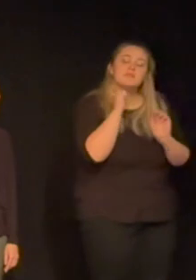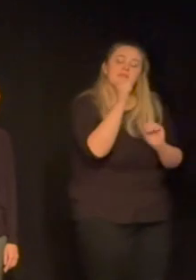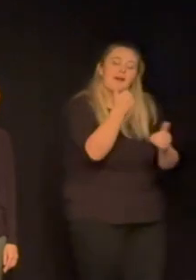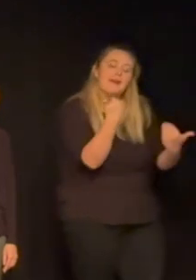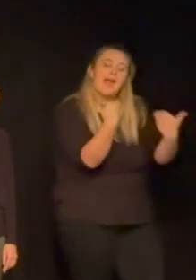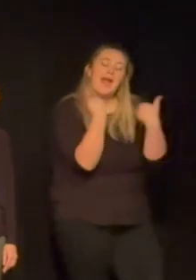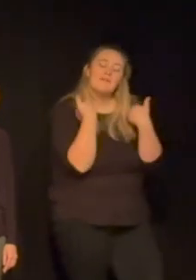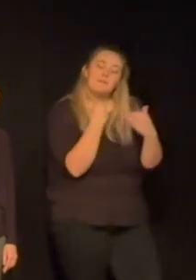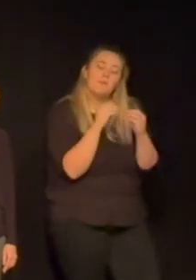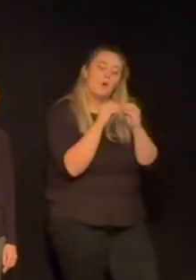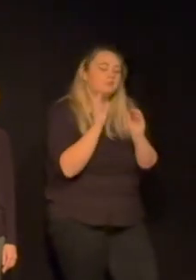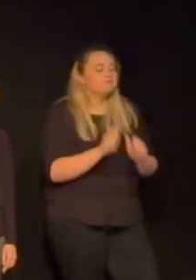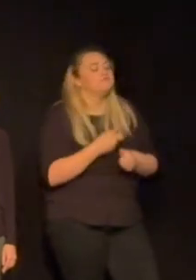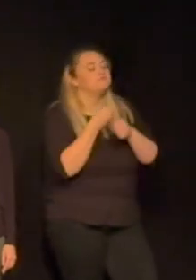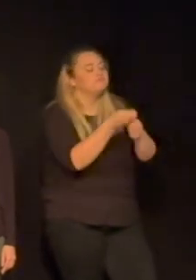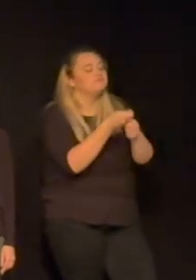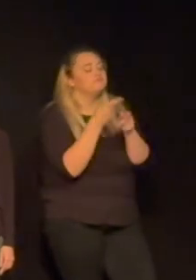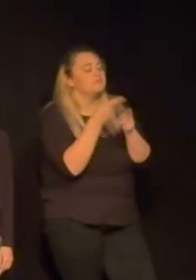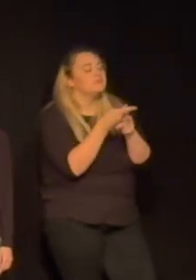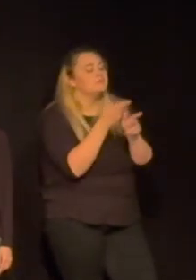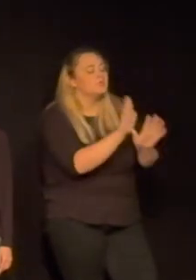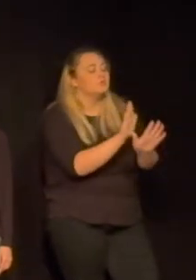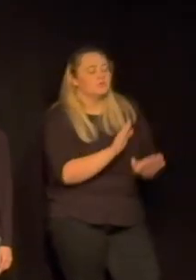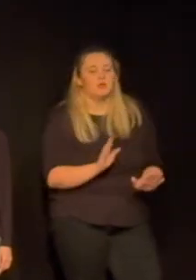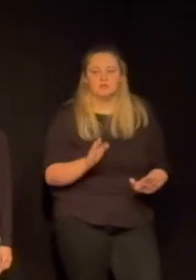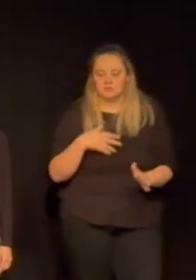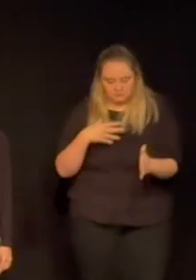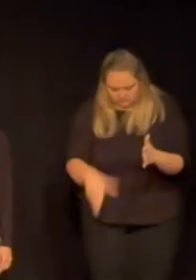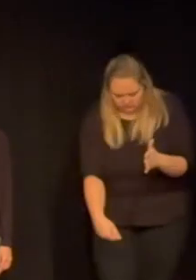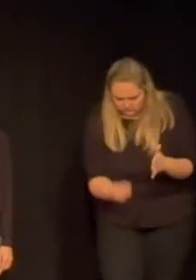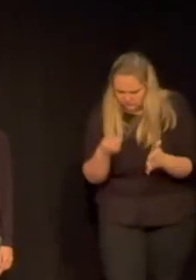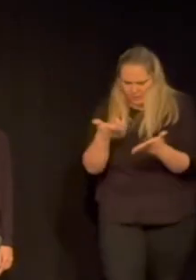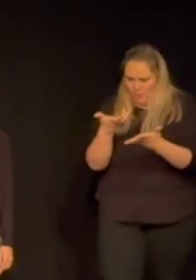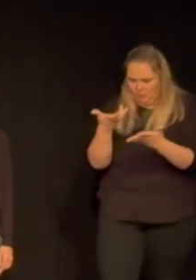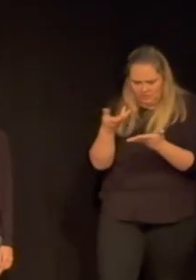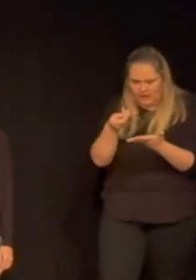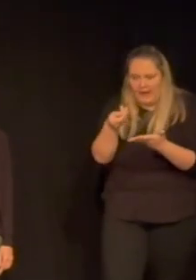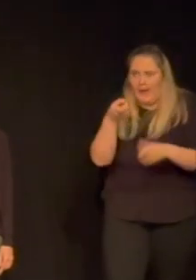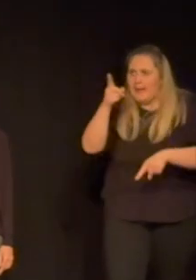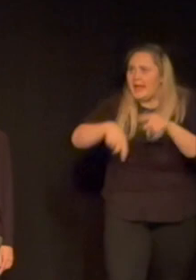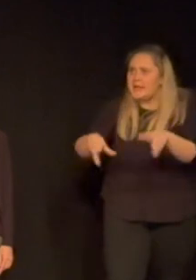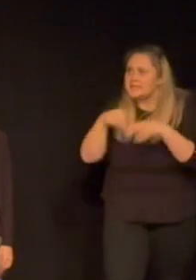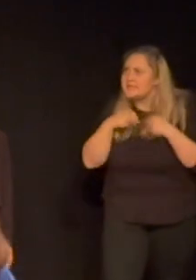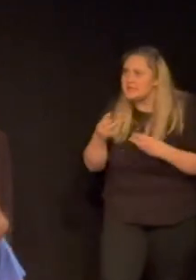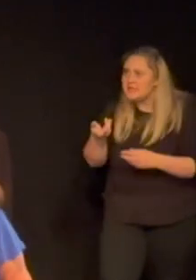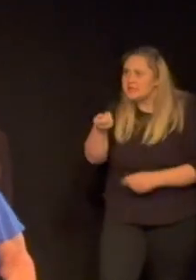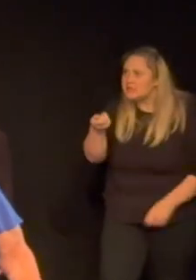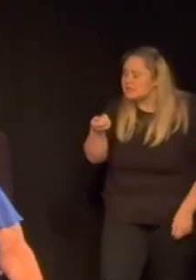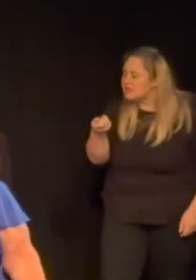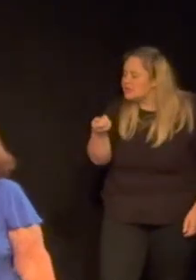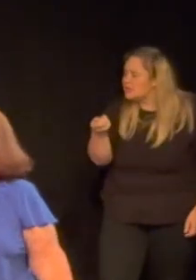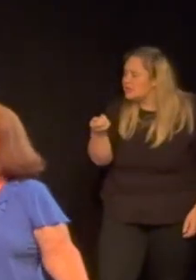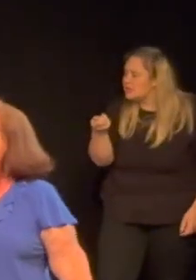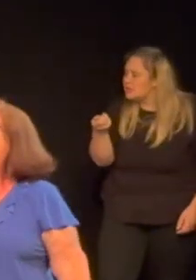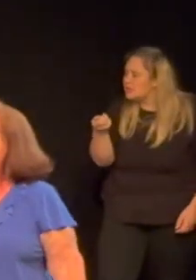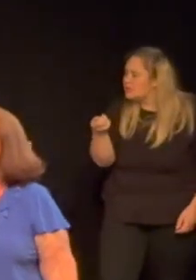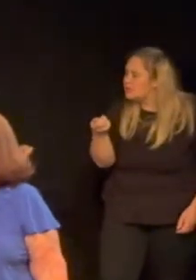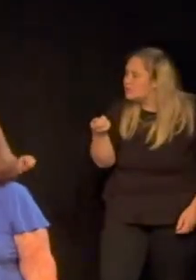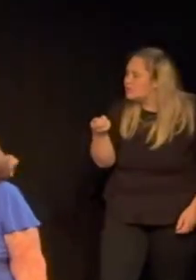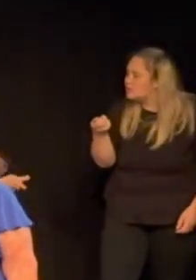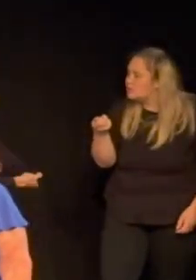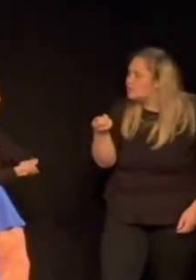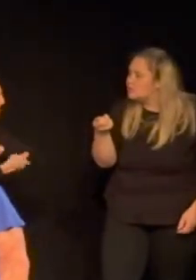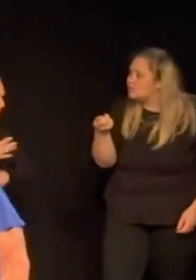plenty of those too. You just keep it. What's this? I can't take this. Oh, come on. You were going to steal my purse.